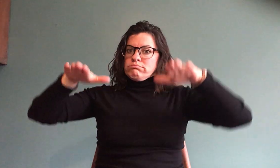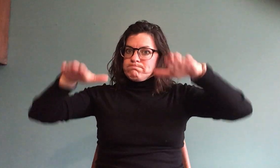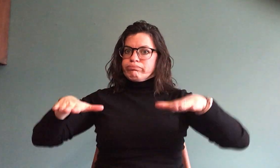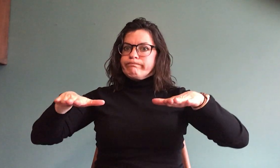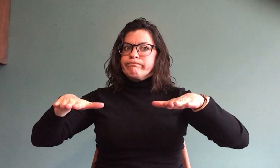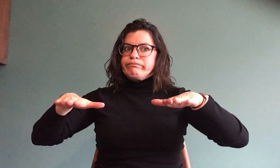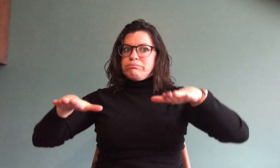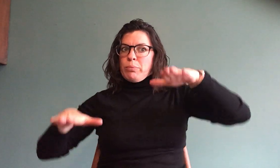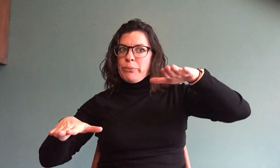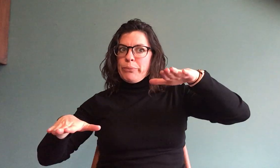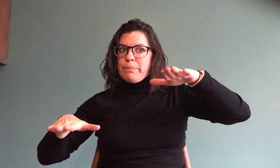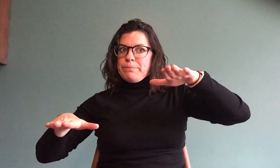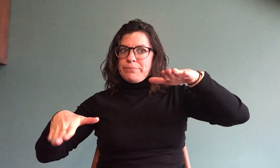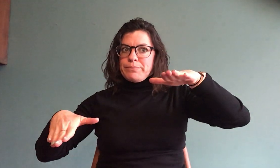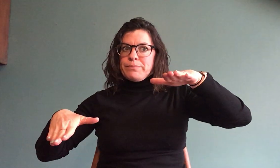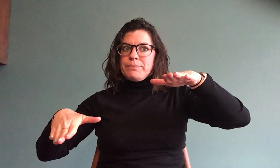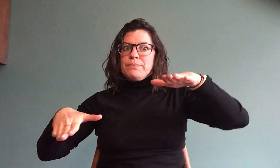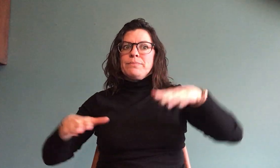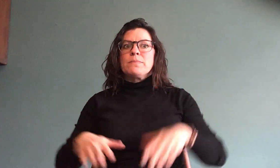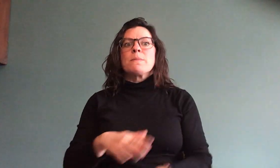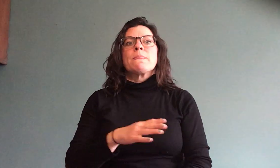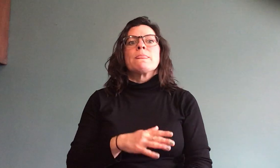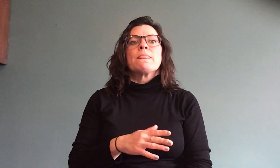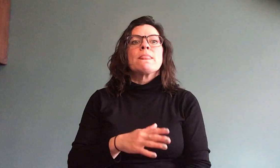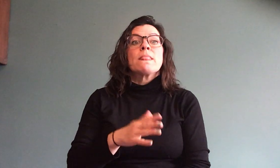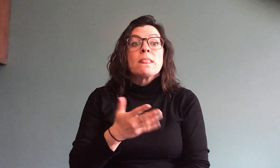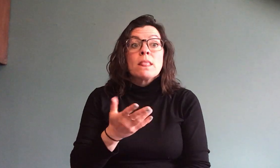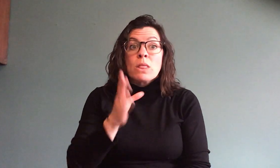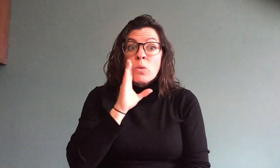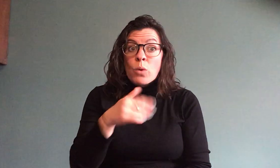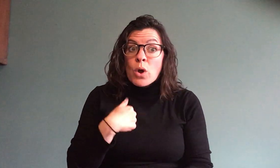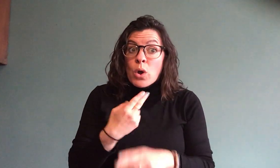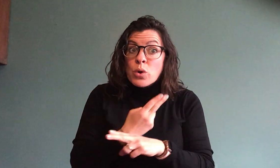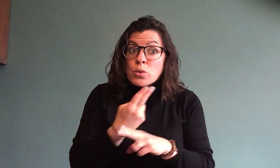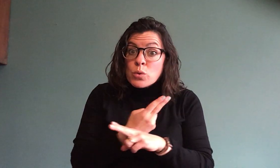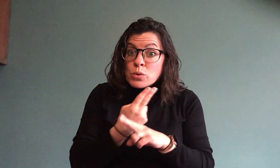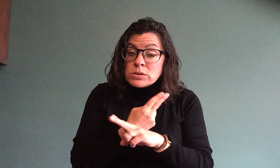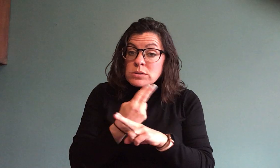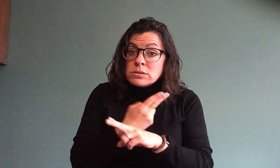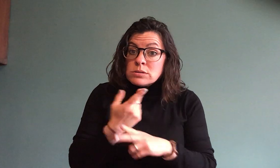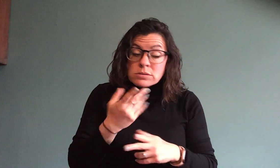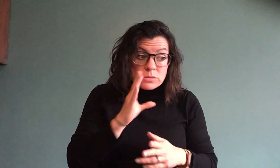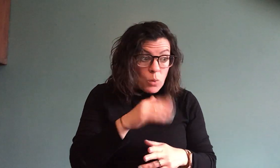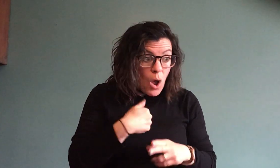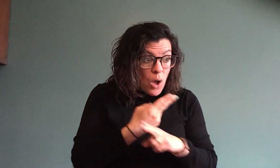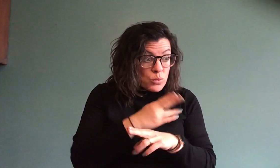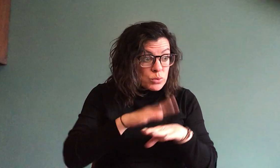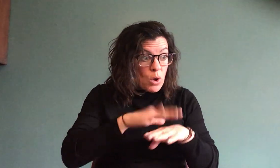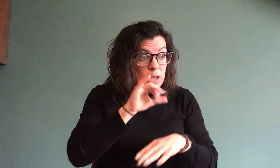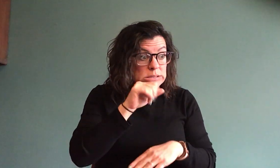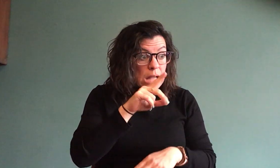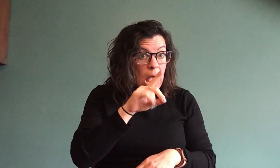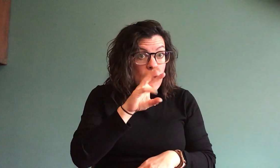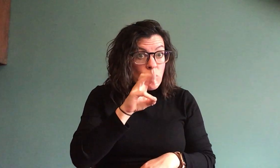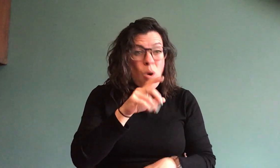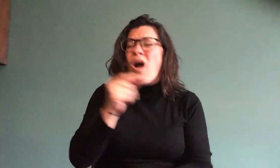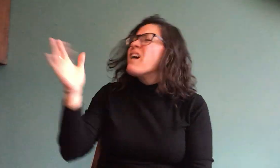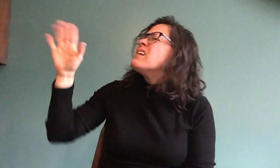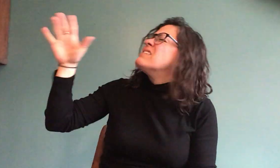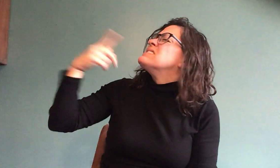questions. You need to be paying attention. What was the last thing I said, Malachi? You said how you gonna make the